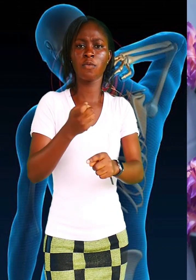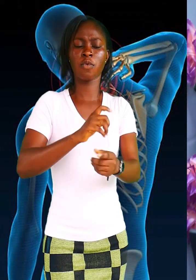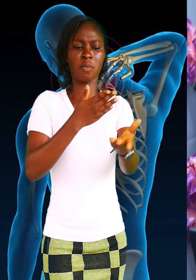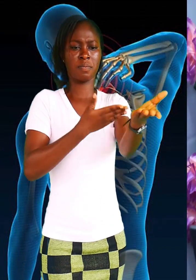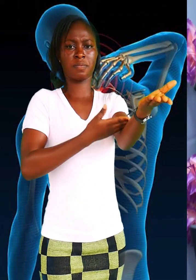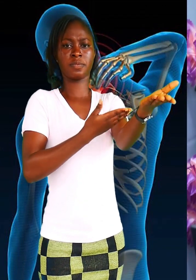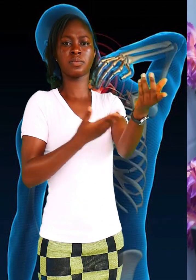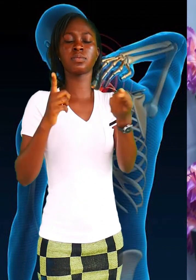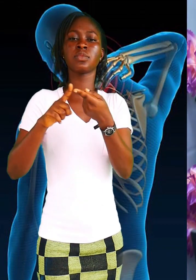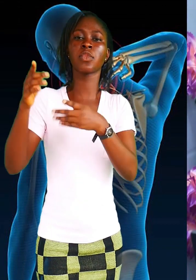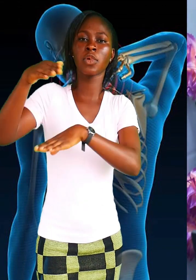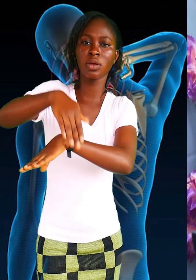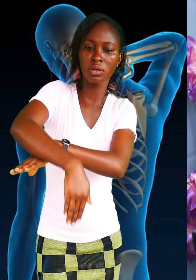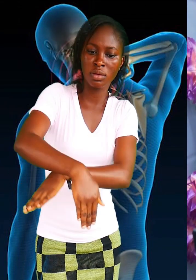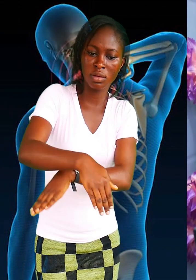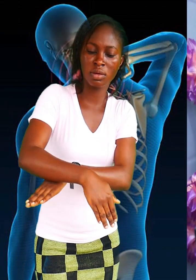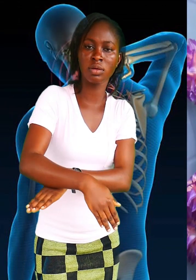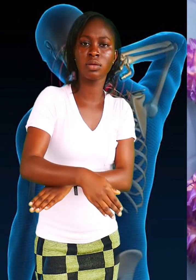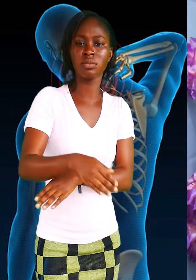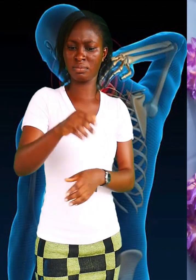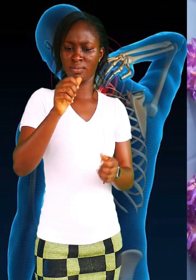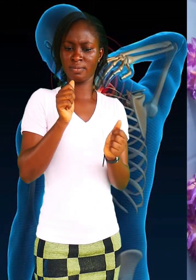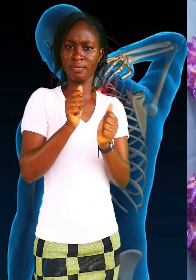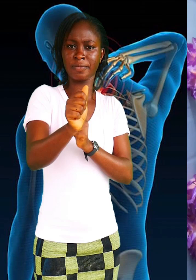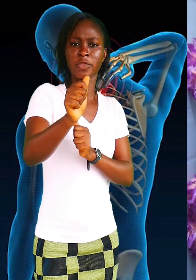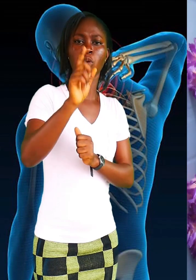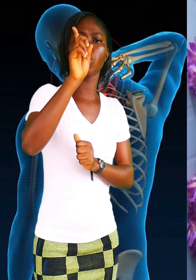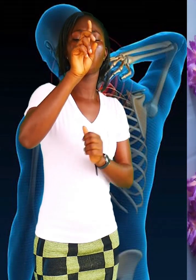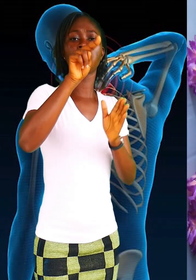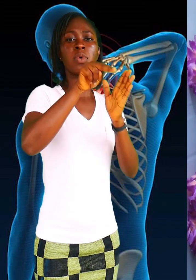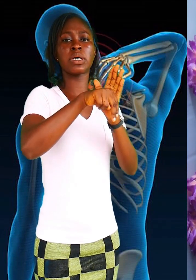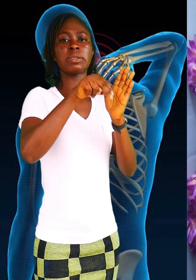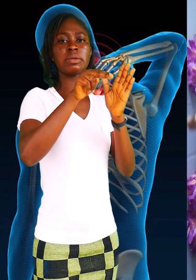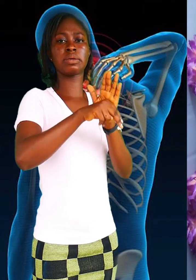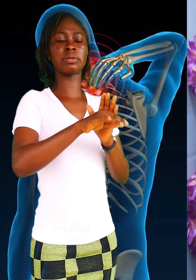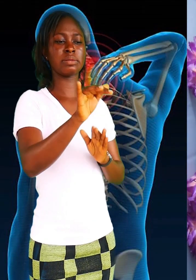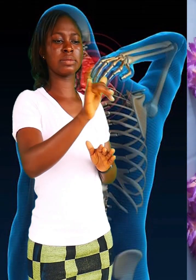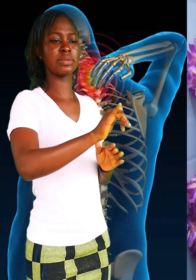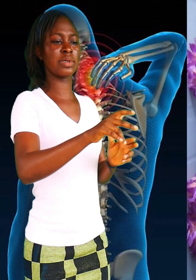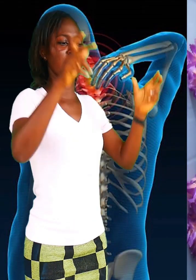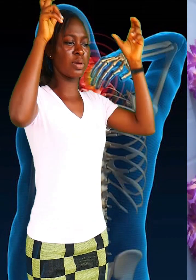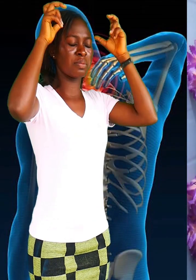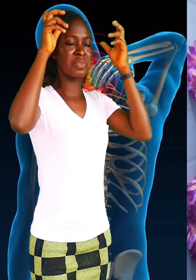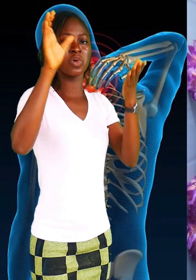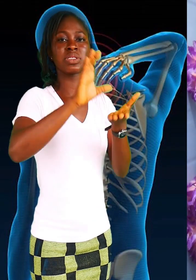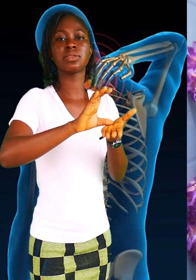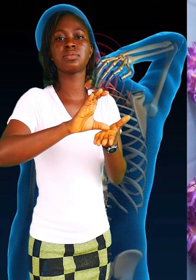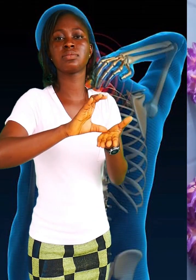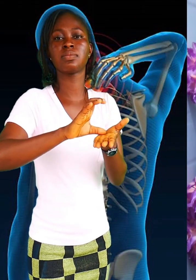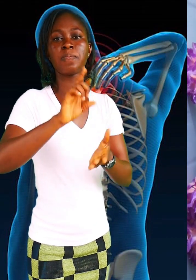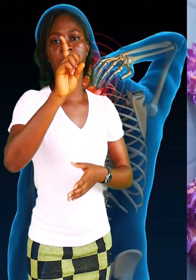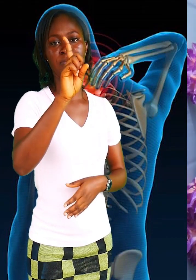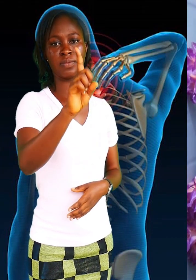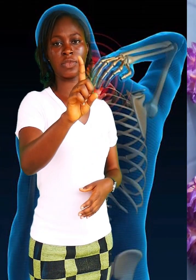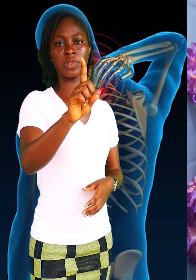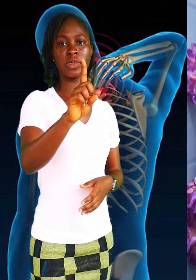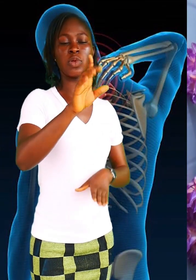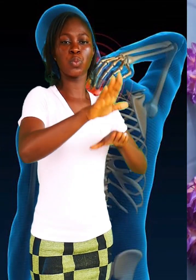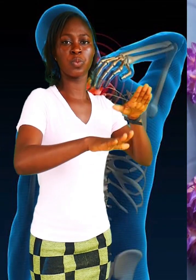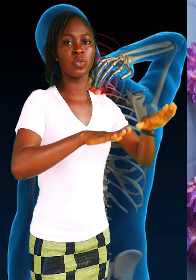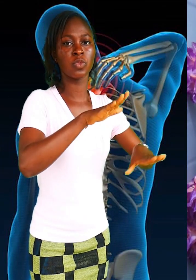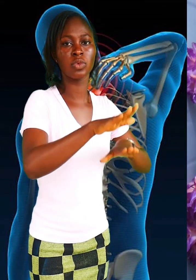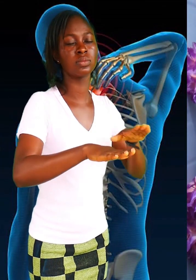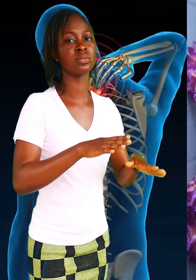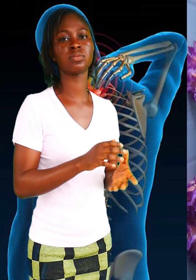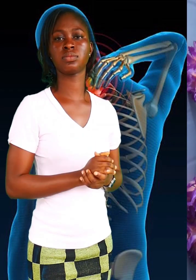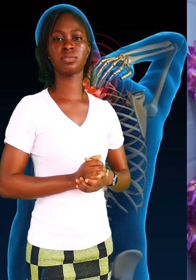woman. So, tennis will borrow 1 hour, and to say they will soon cement the bag back home. Now, would them, Tita said, they will be soon normal free her, and